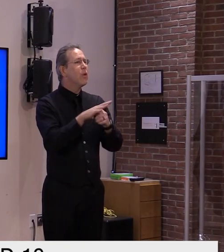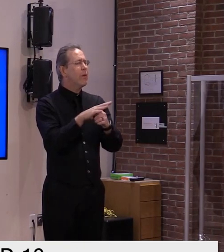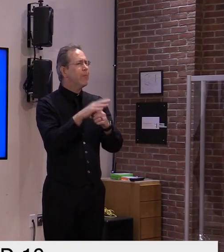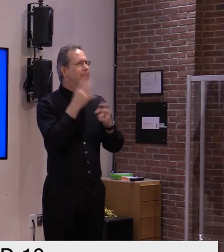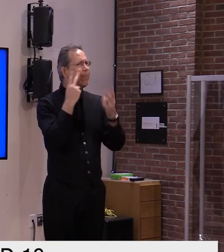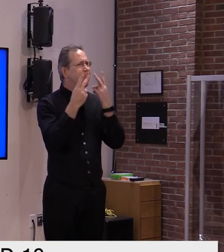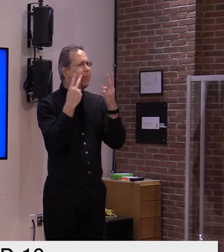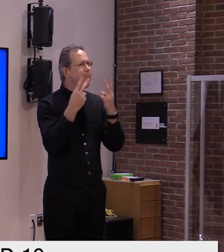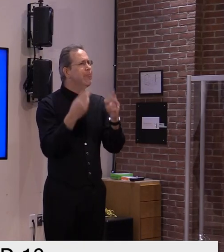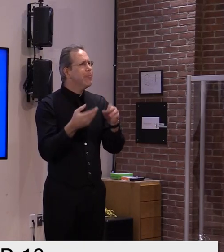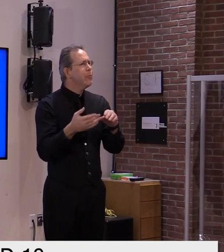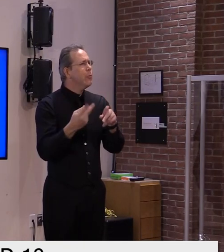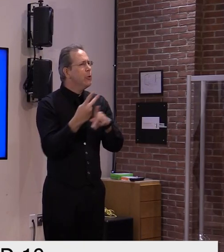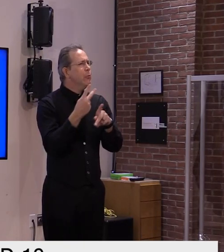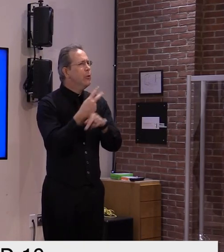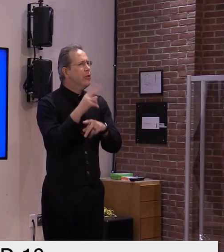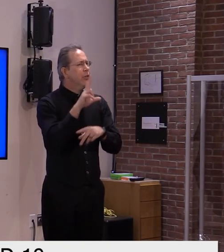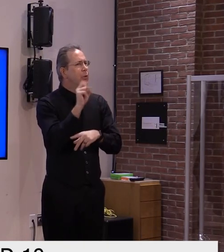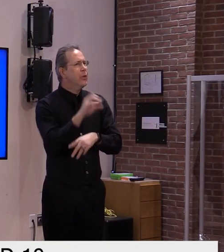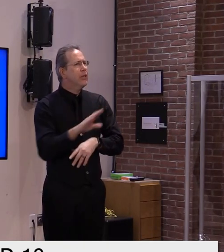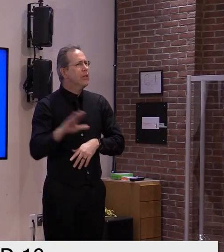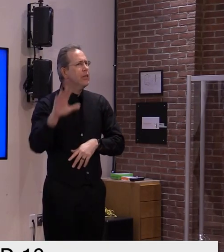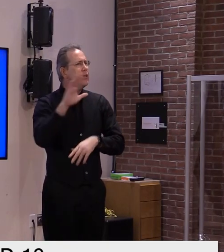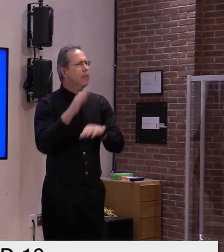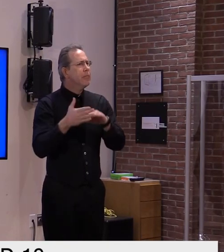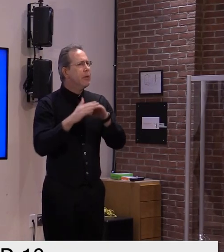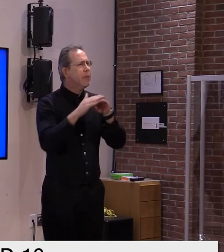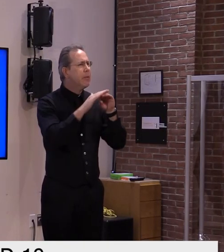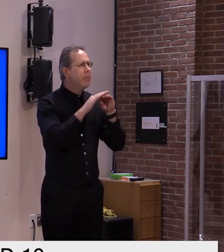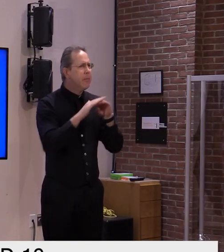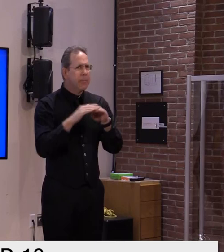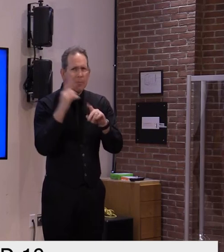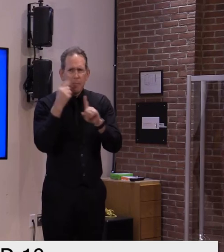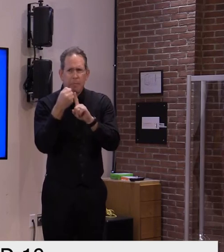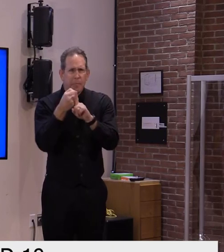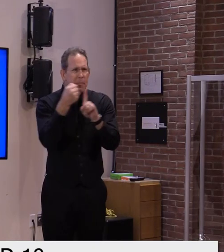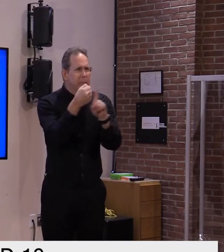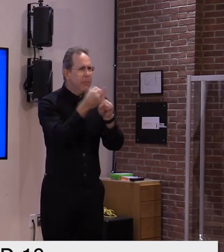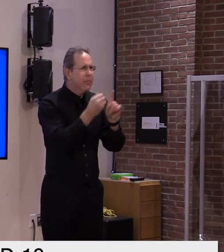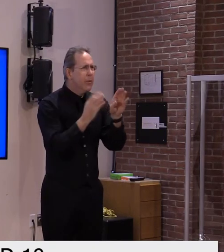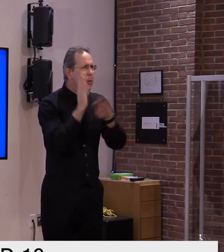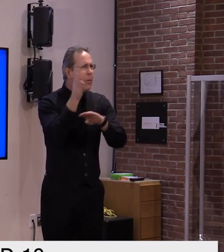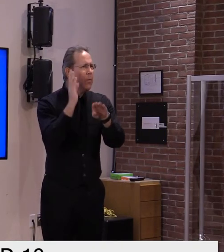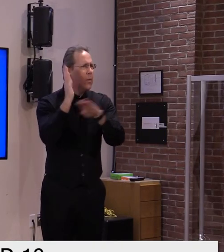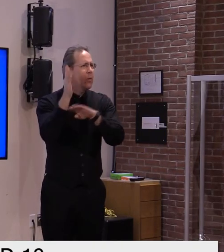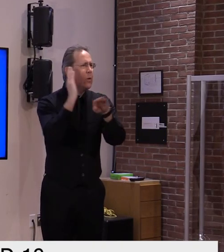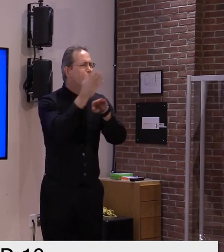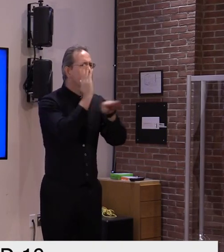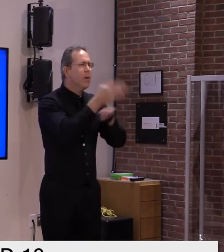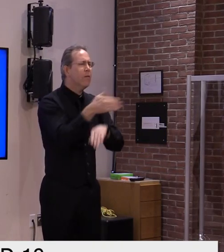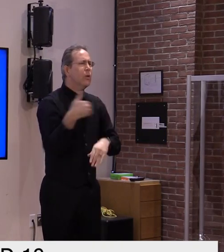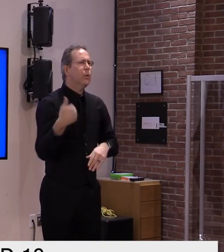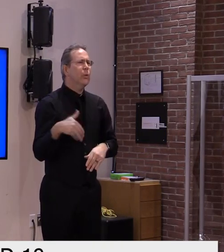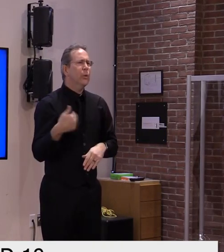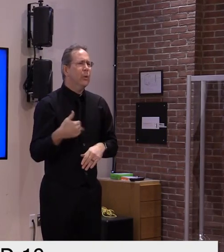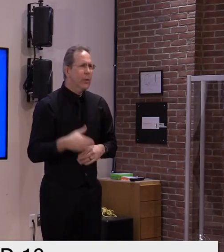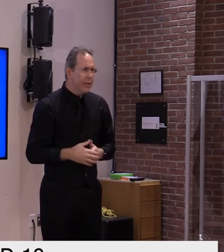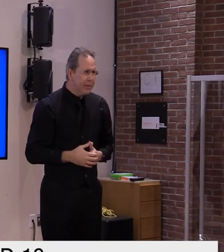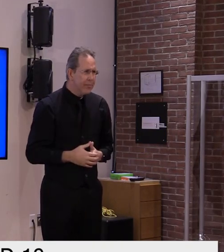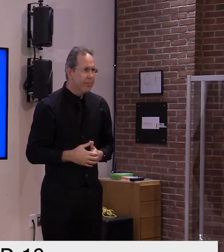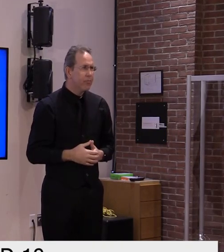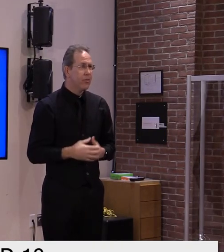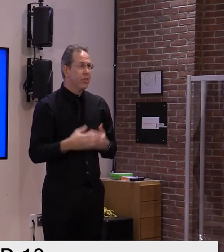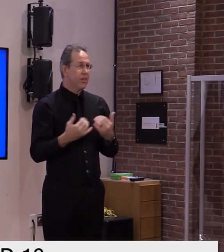country, breaking records on a near continuous basis. Today, cases have never been higher in the